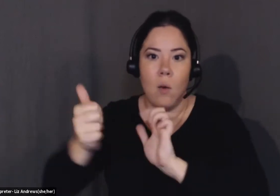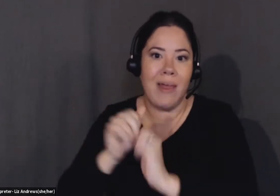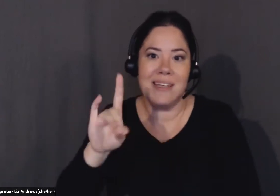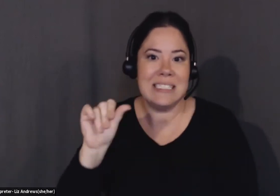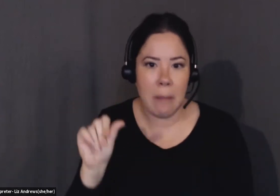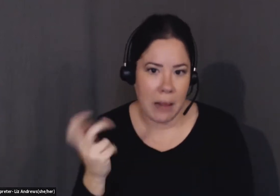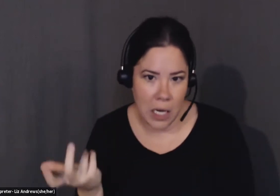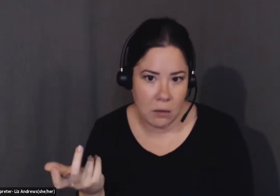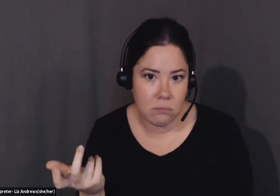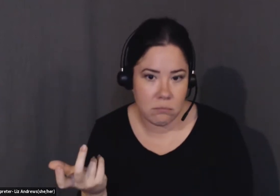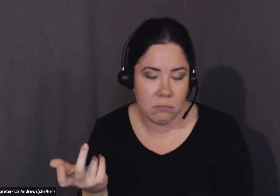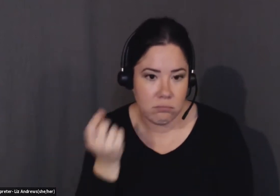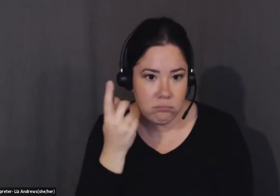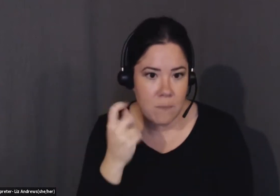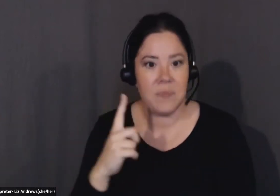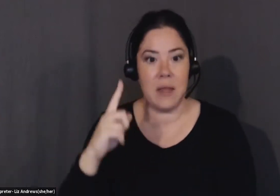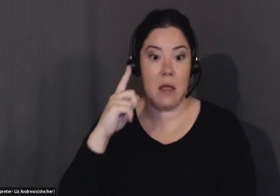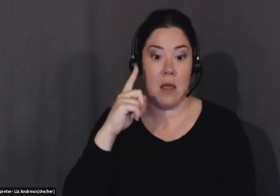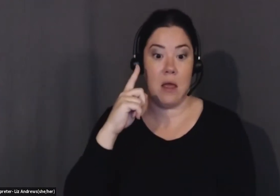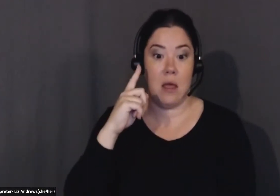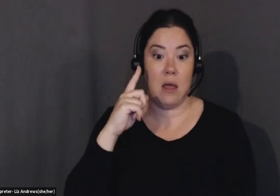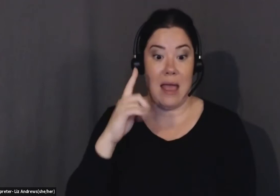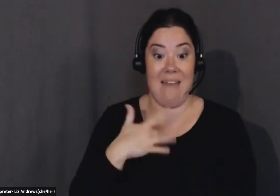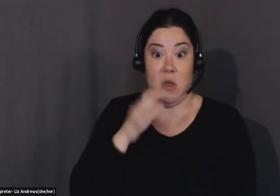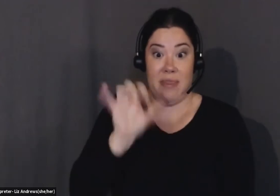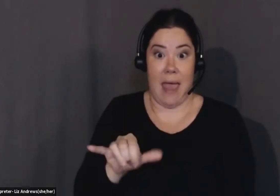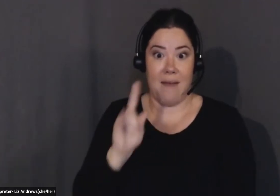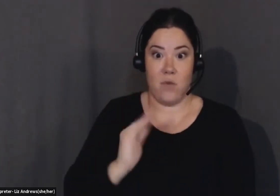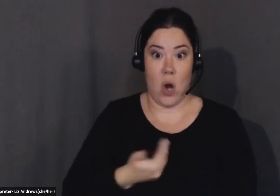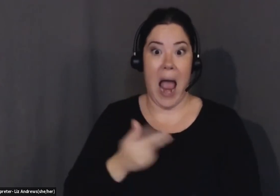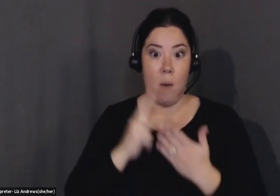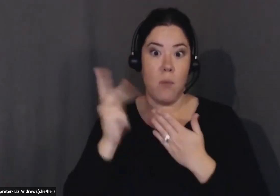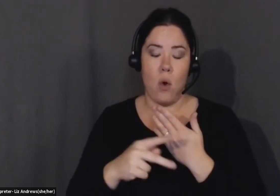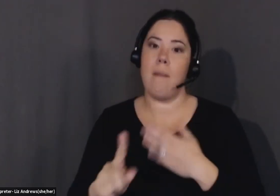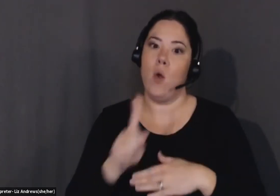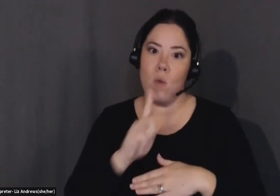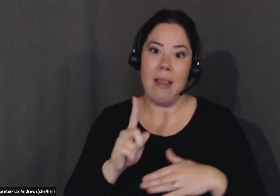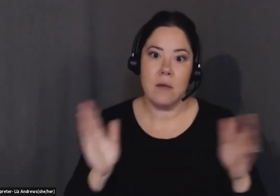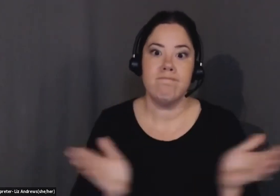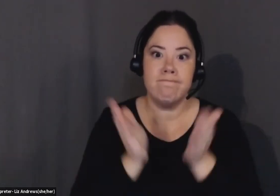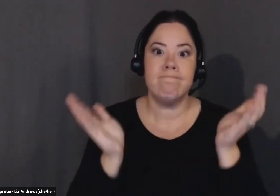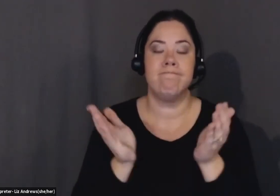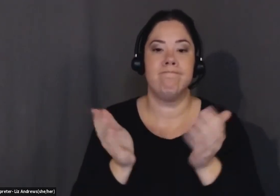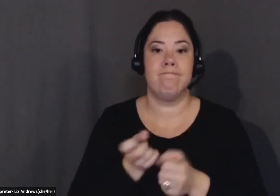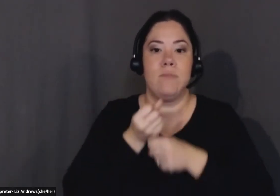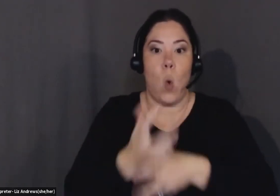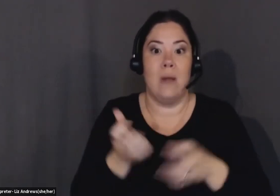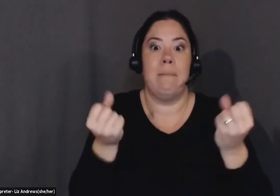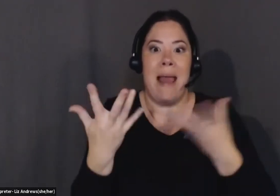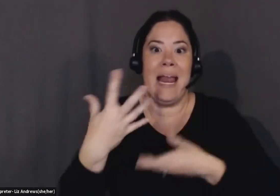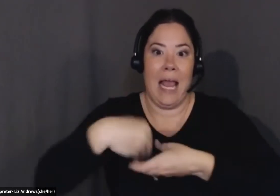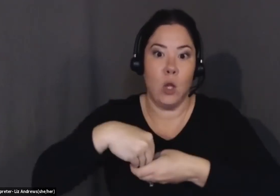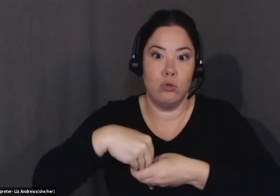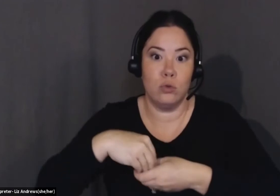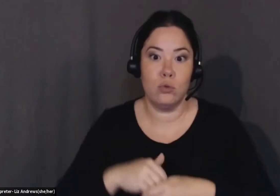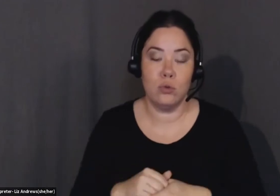disability. I think that for our programming has really infused a lot of inclusion